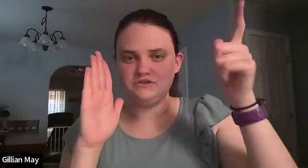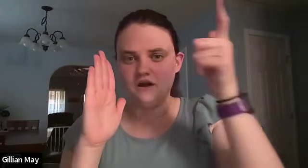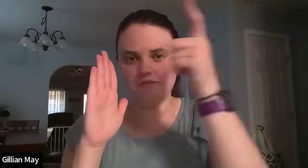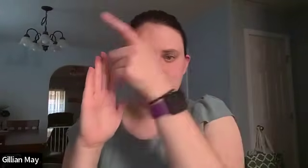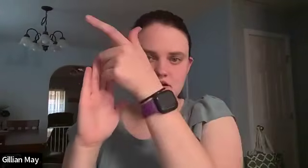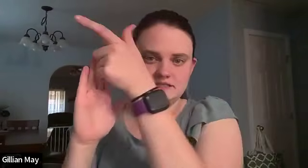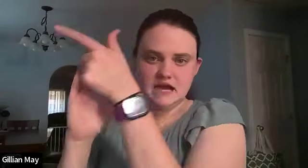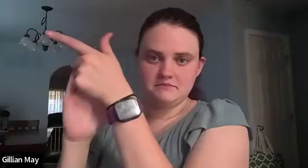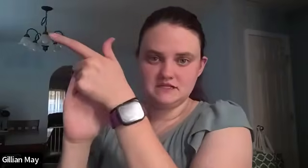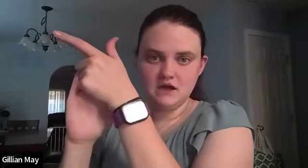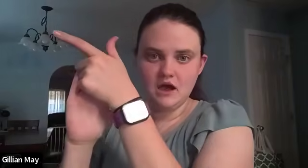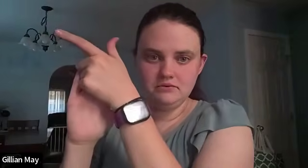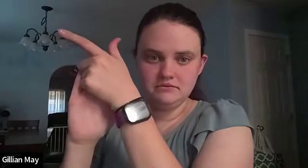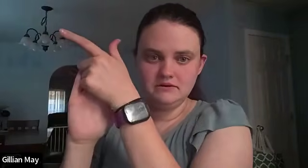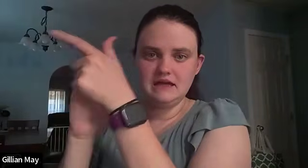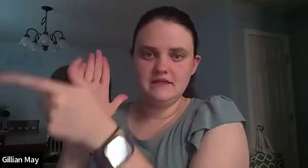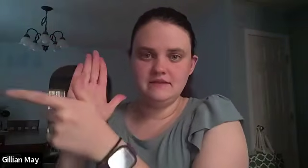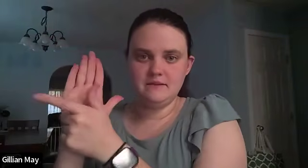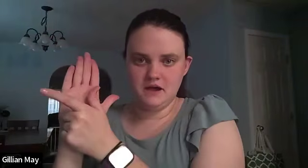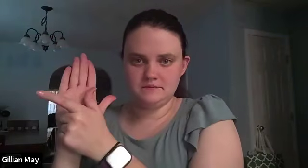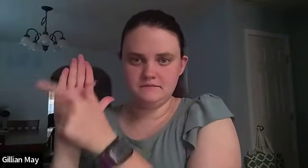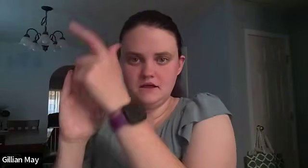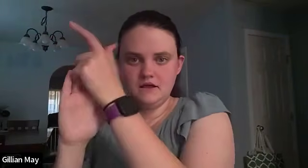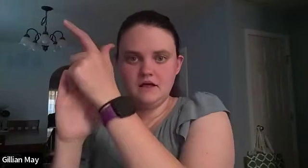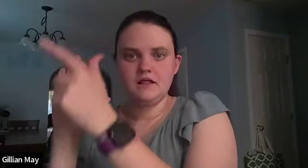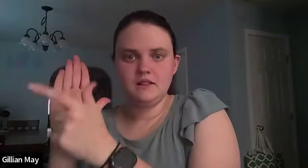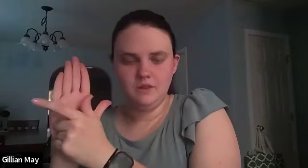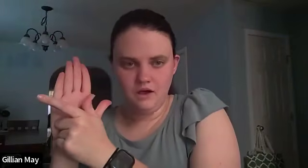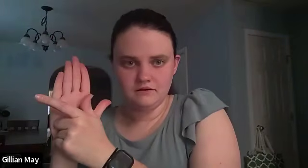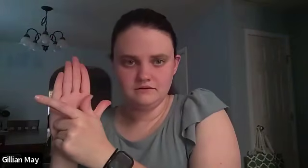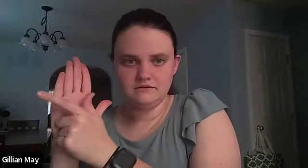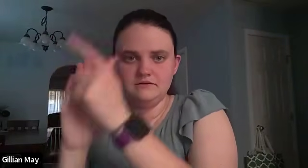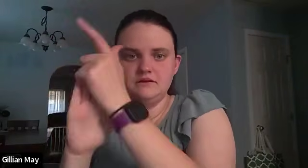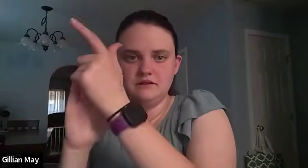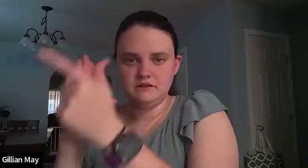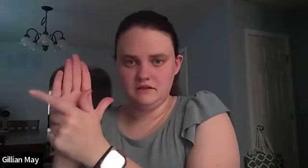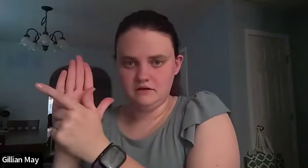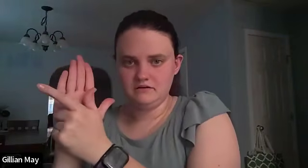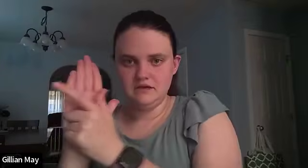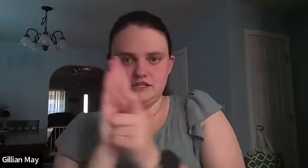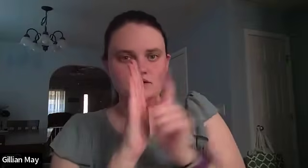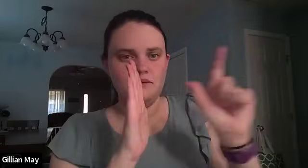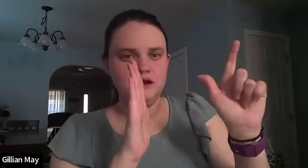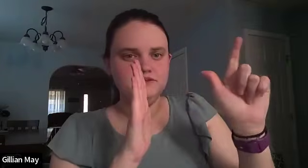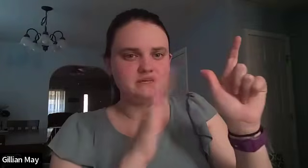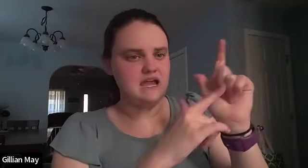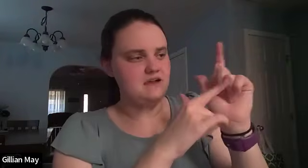your dominant and you're gonna tap the top and then the bottom. Law, law. And so like what I'm doing is I have